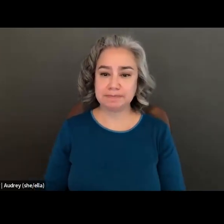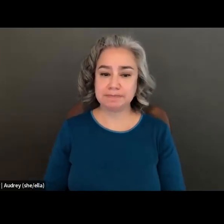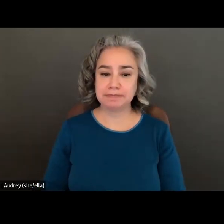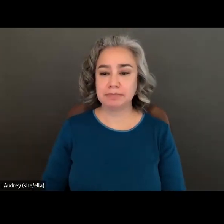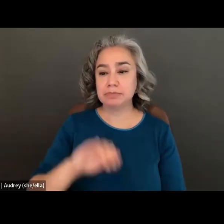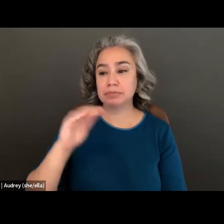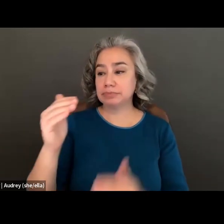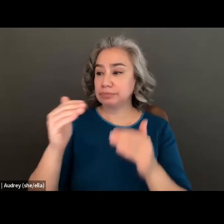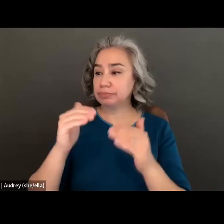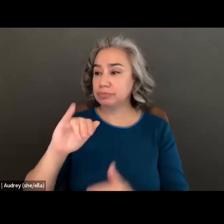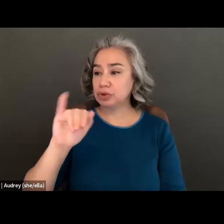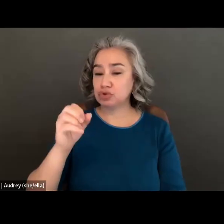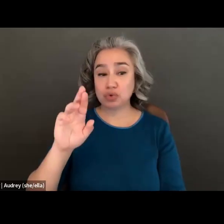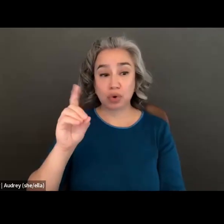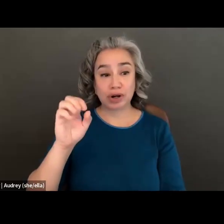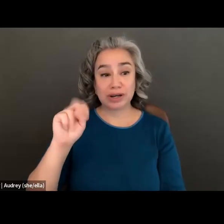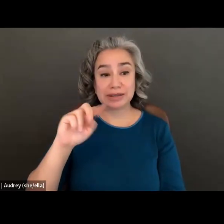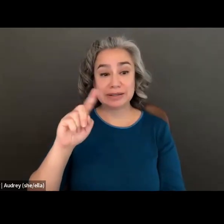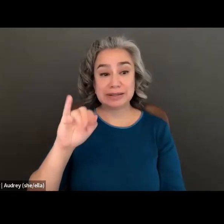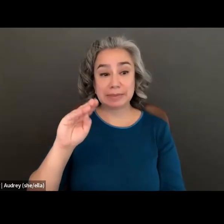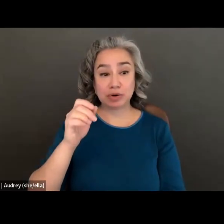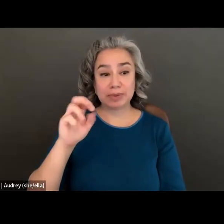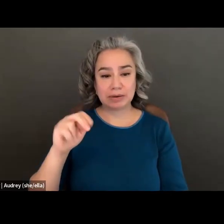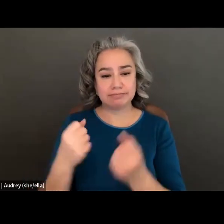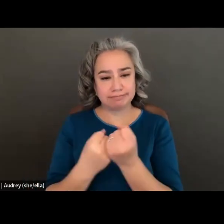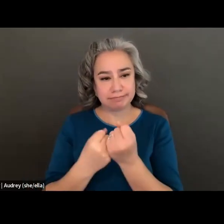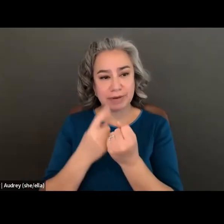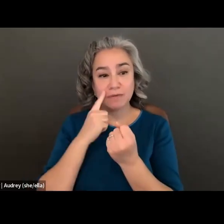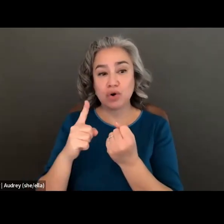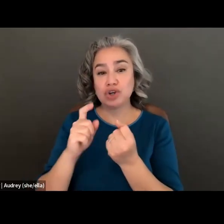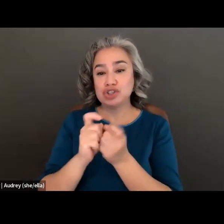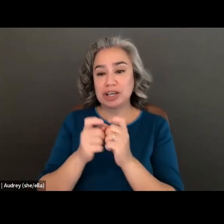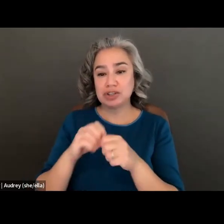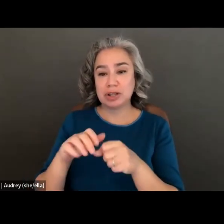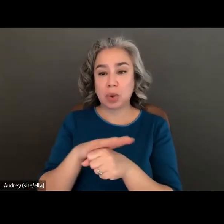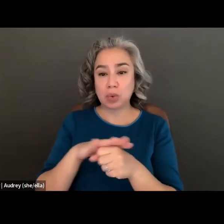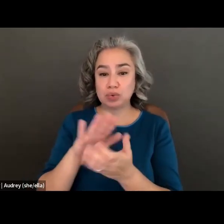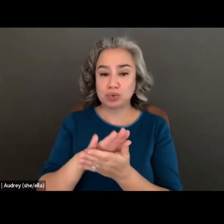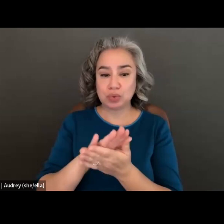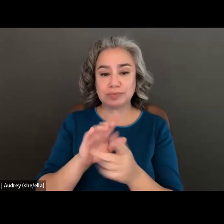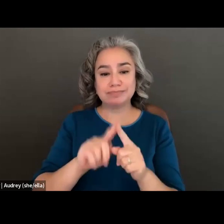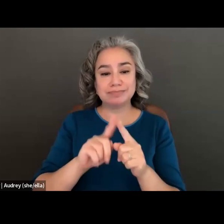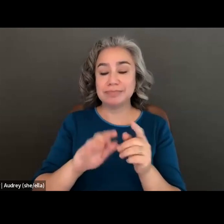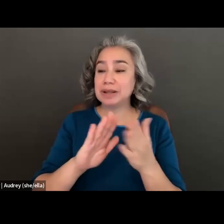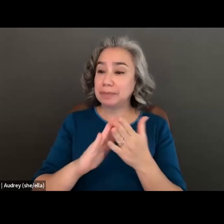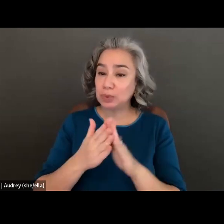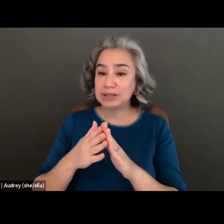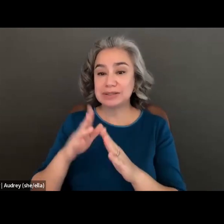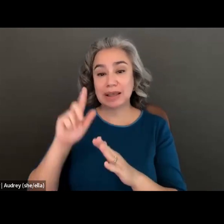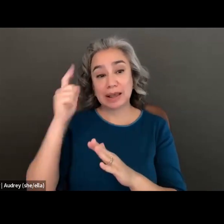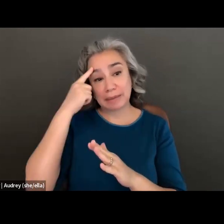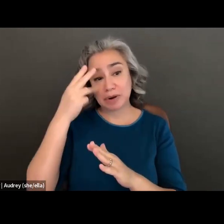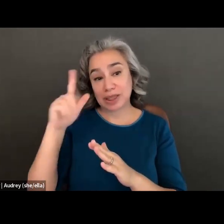Jordyn Zimmerman has advocated for change at her local school, across communities, on Capitol Hill, and at the White